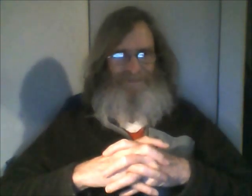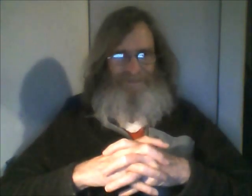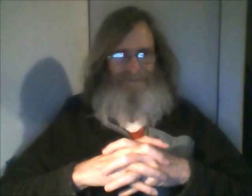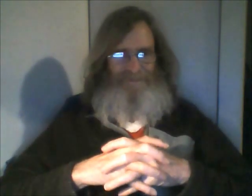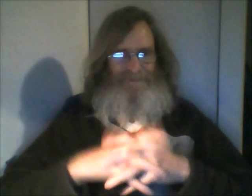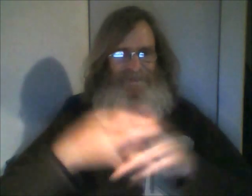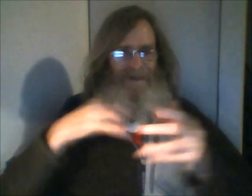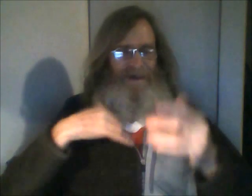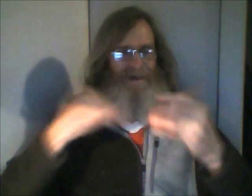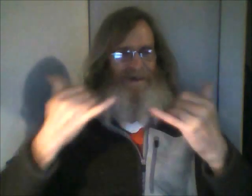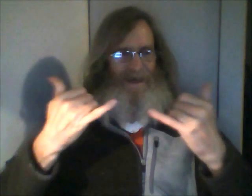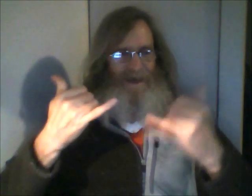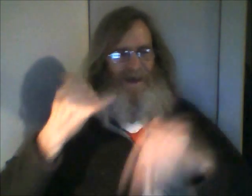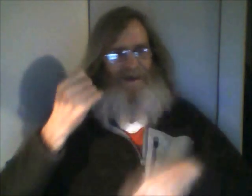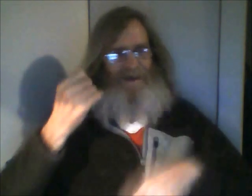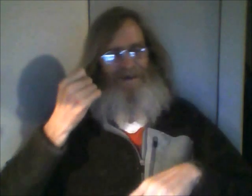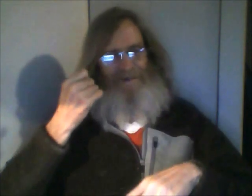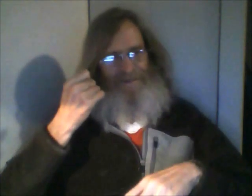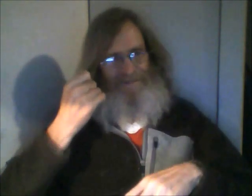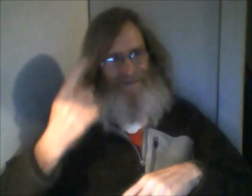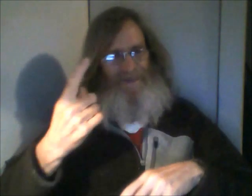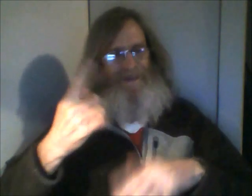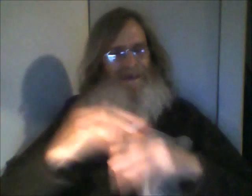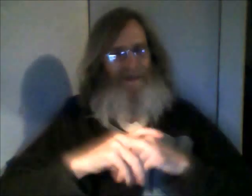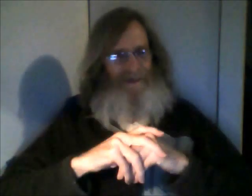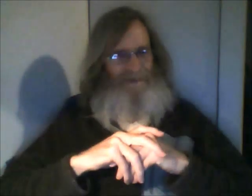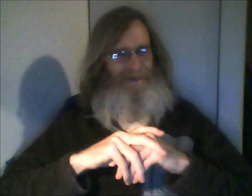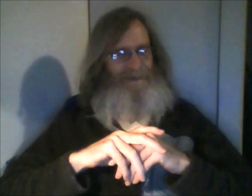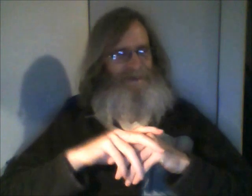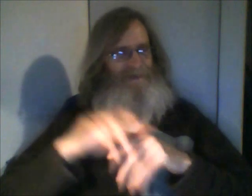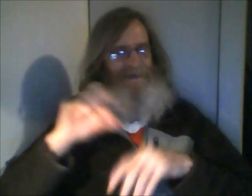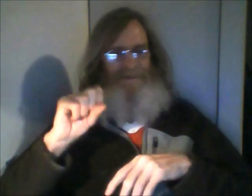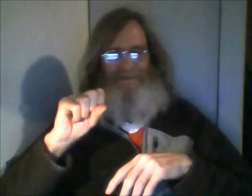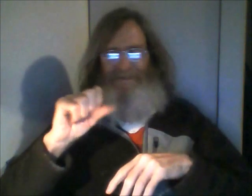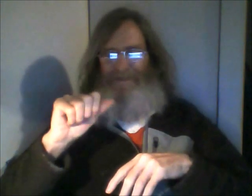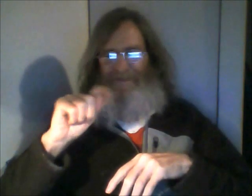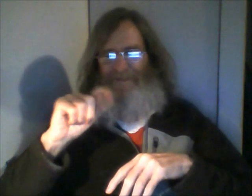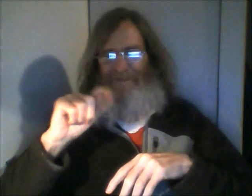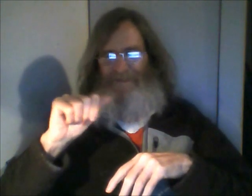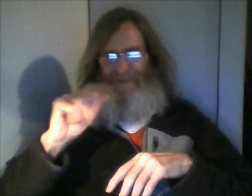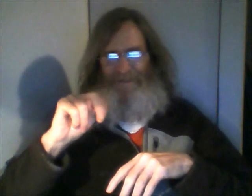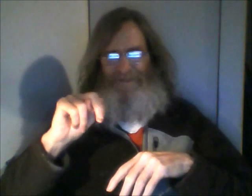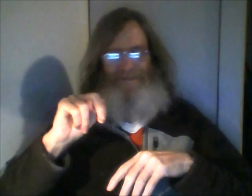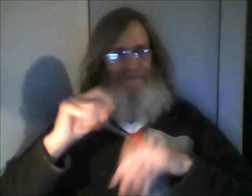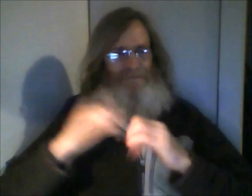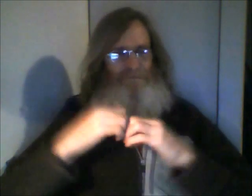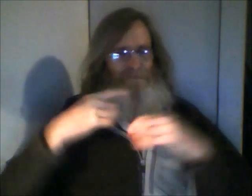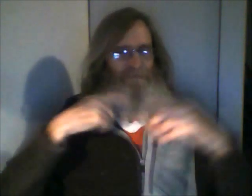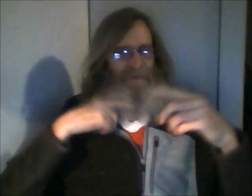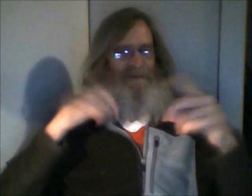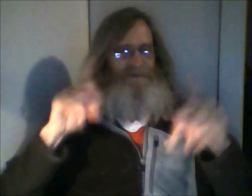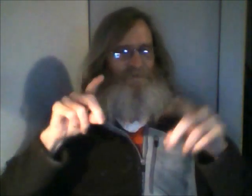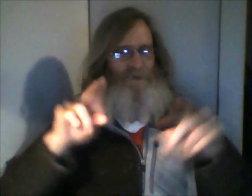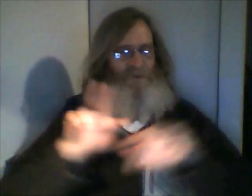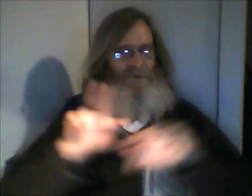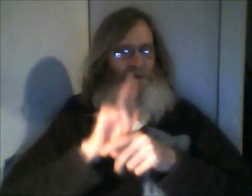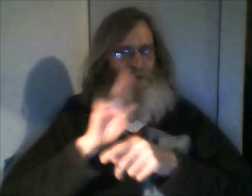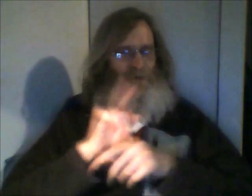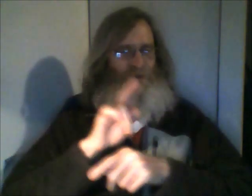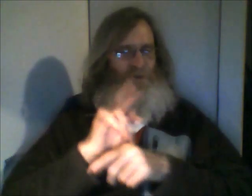That's because adding Listerine total care to your routine gives you 2 times better protection against early gum disease. So you can keep fearlessly